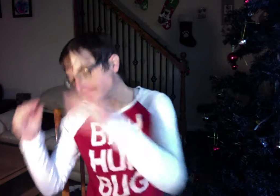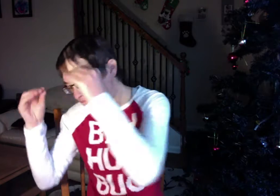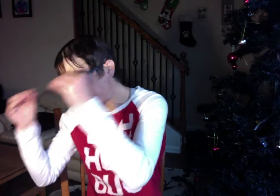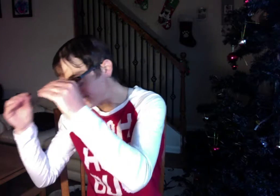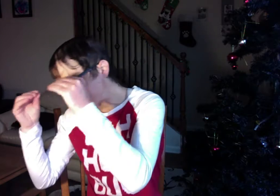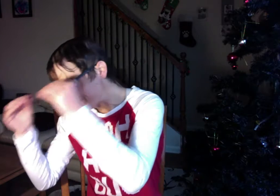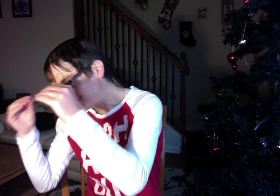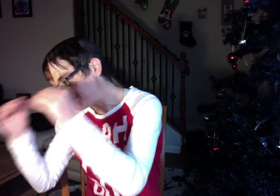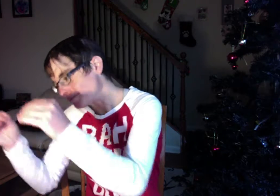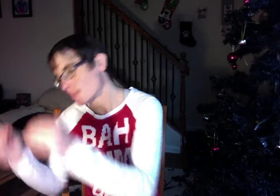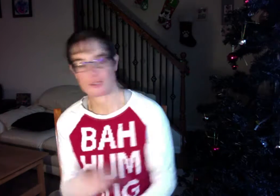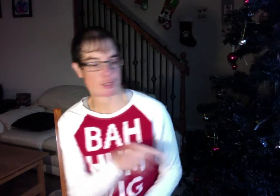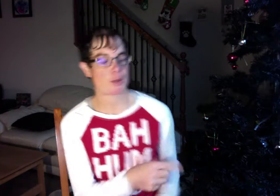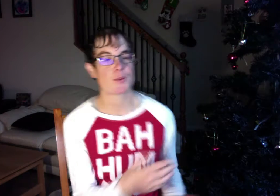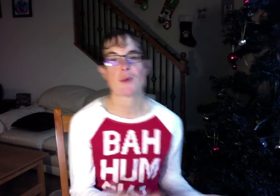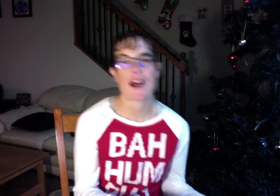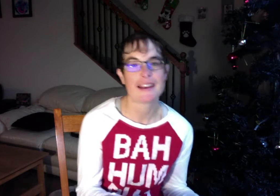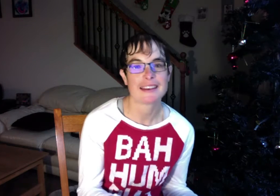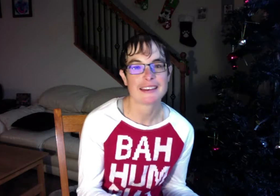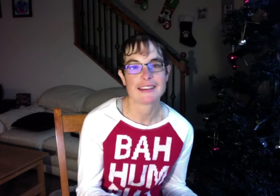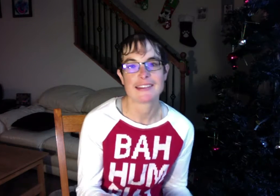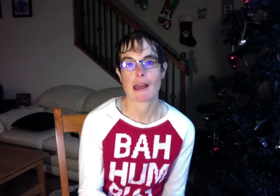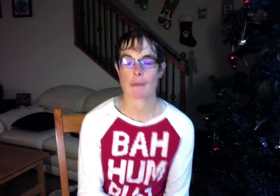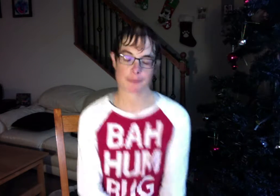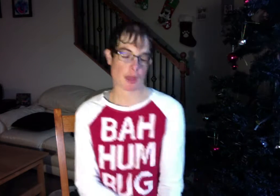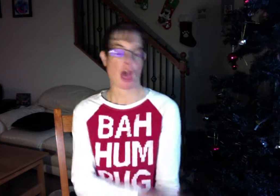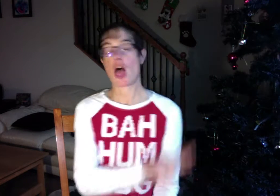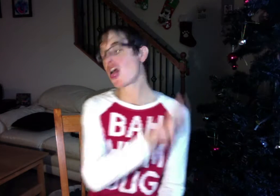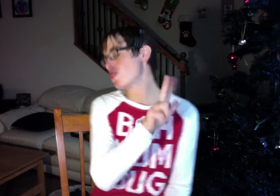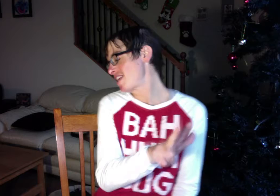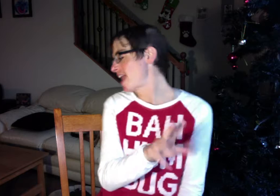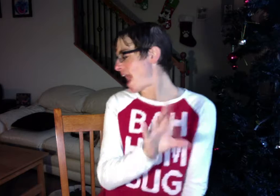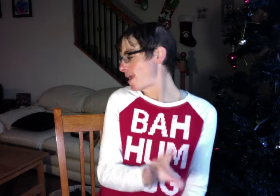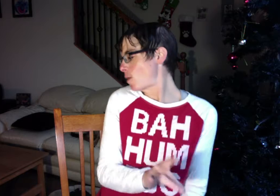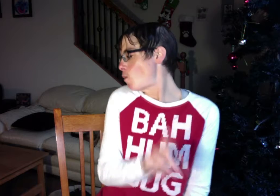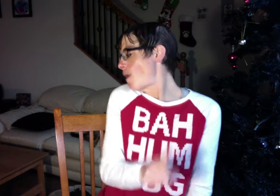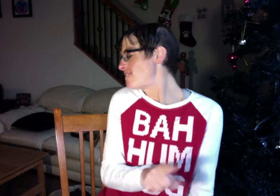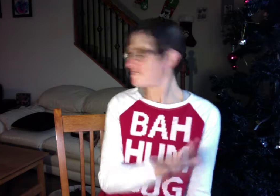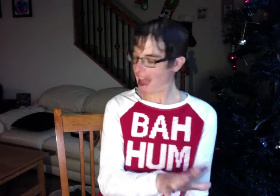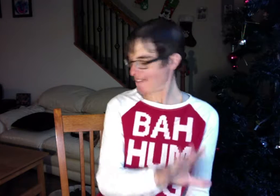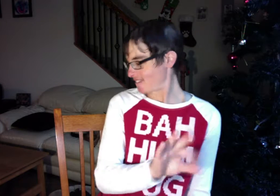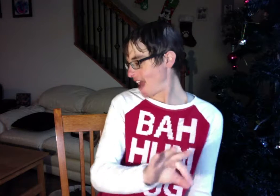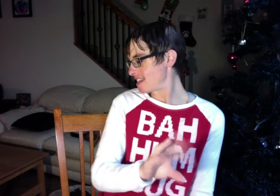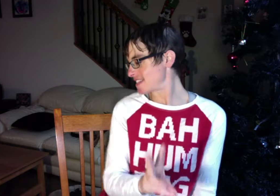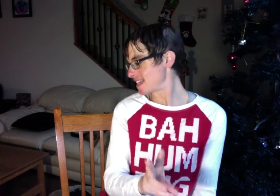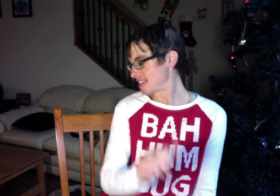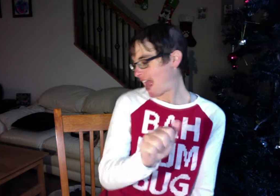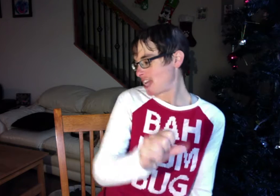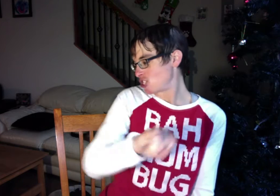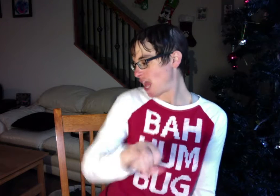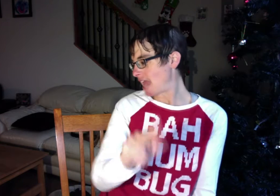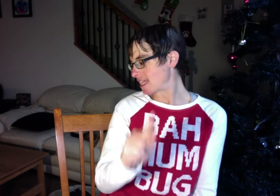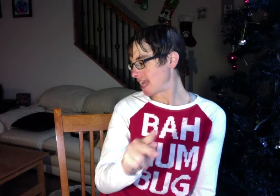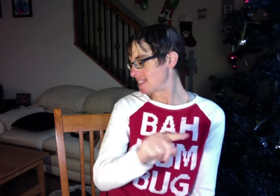But here's Lily. 3, 8, 1, 5, 9, 6. A, J, K, Z, B, S, C,